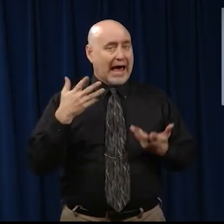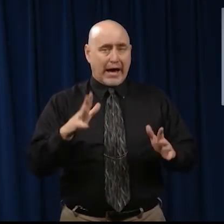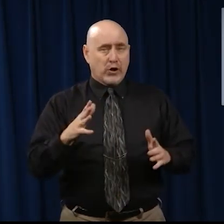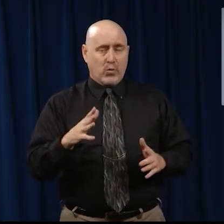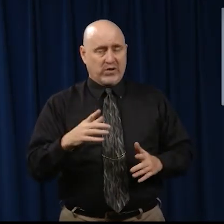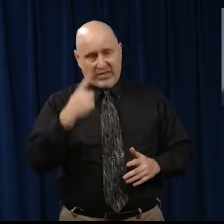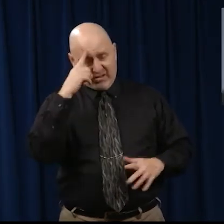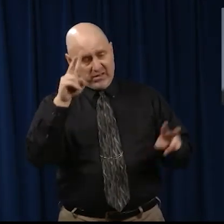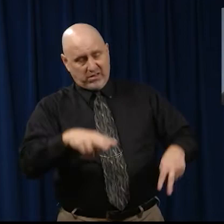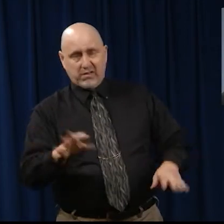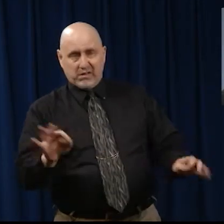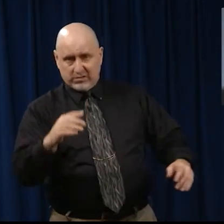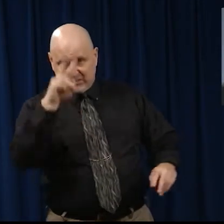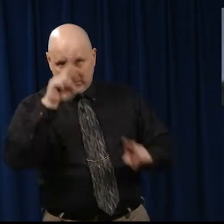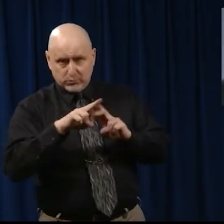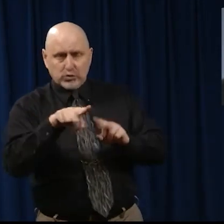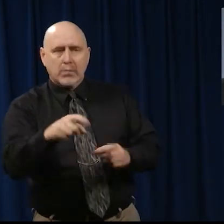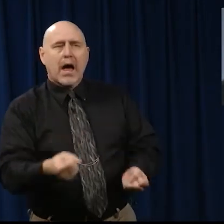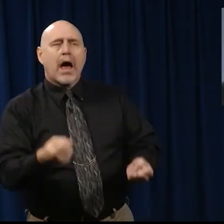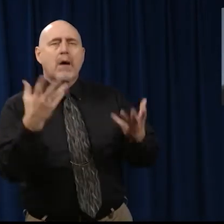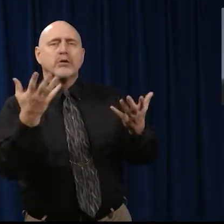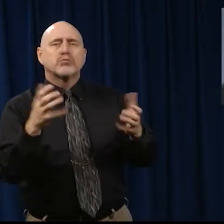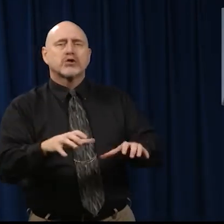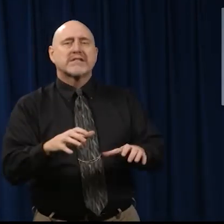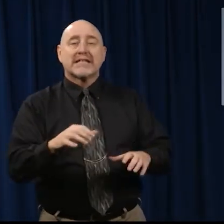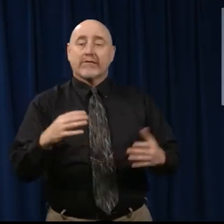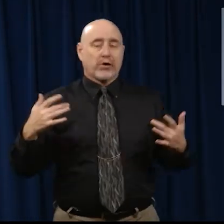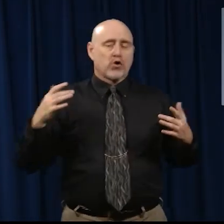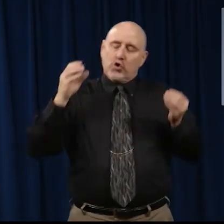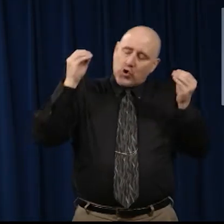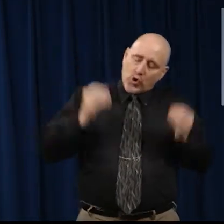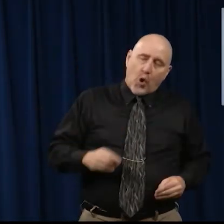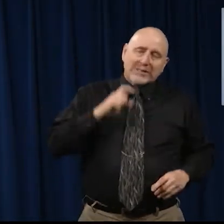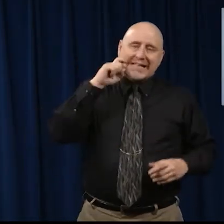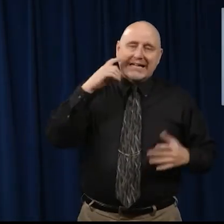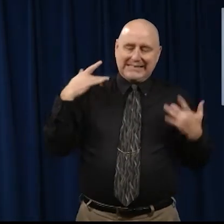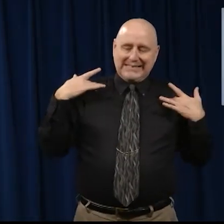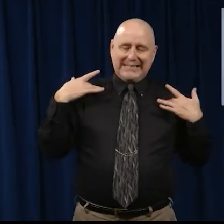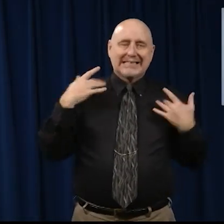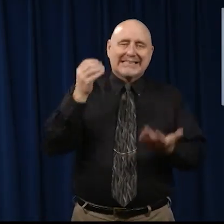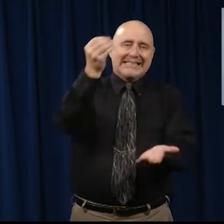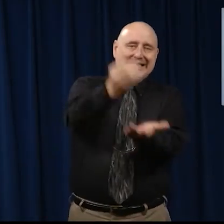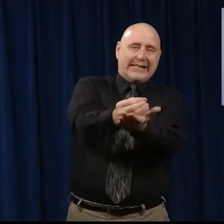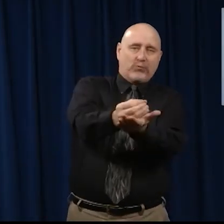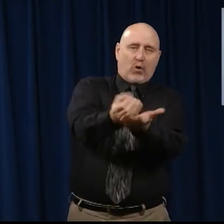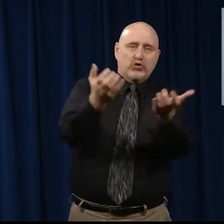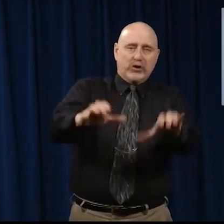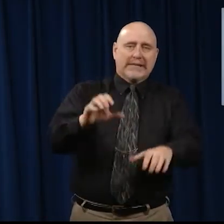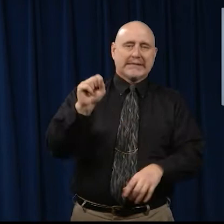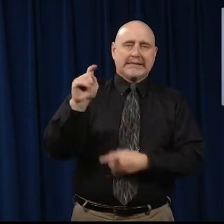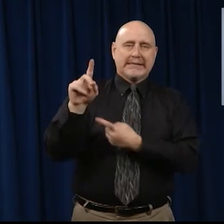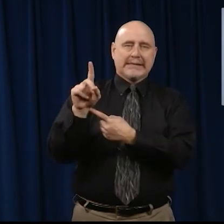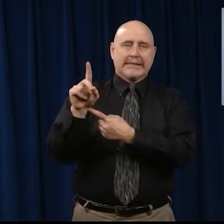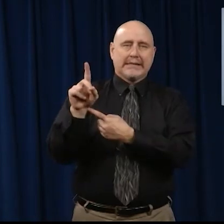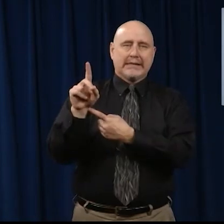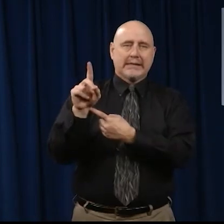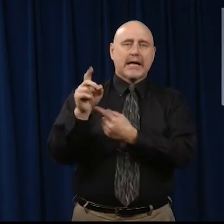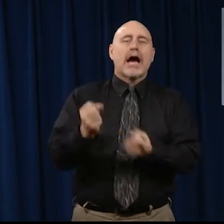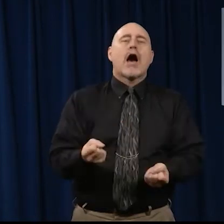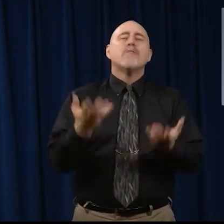disease. Now, I don't want to insult your intelligence, but how much of a percent chance do you have if you're not having sex? 0. None. Absolutely nothing. How